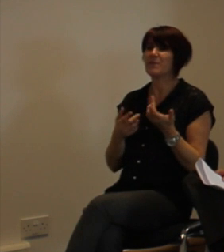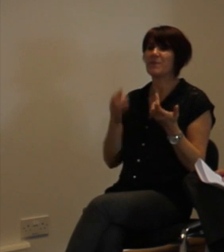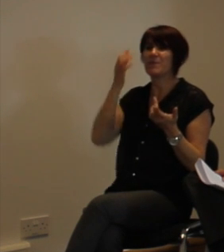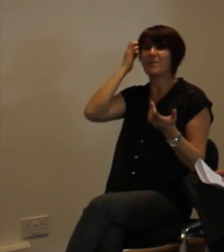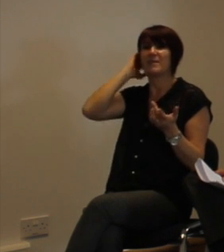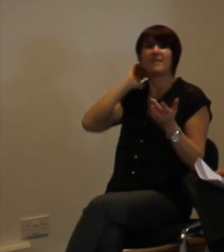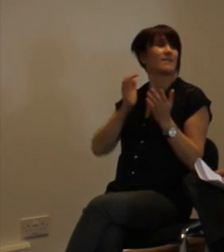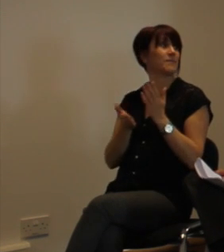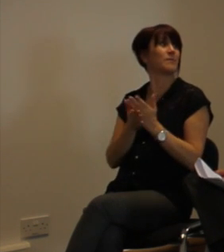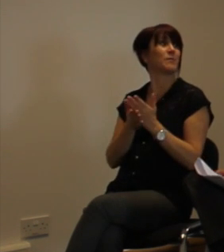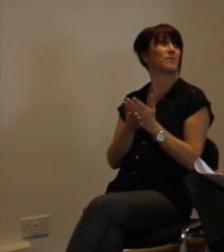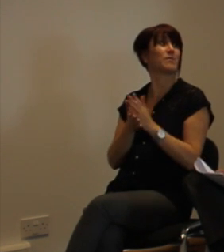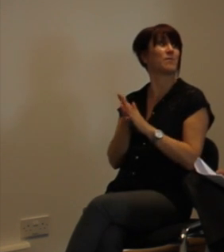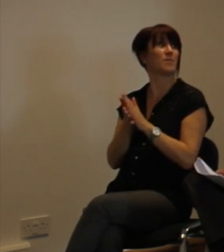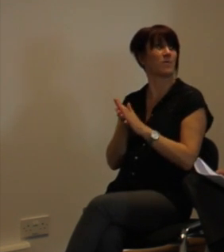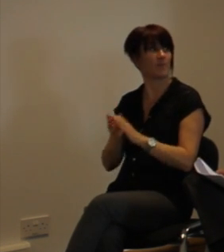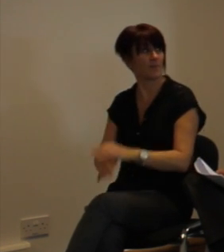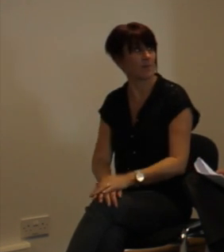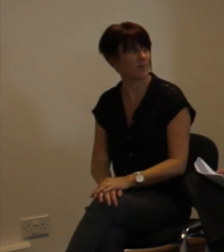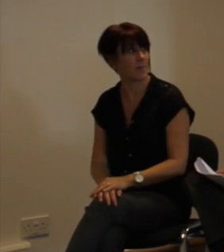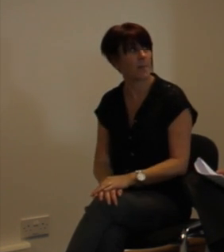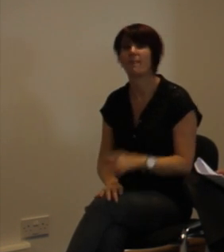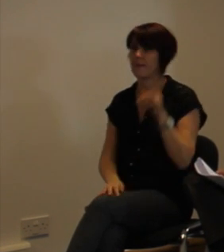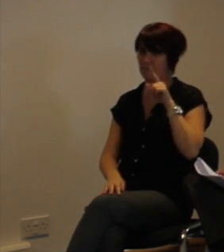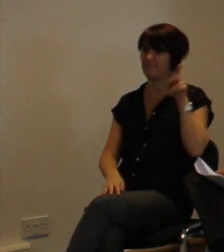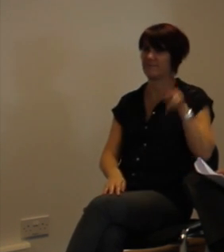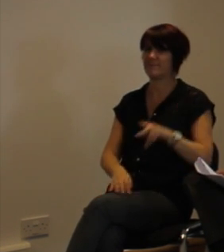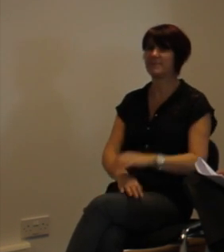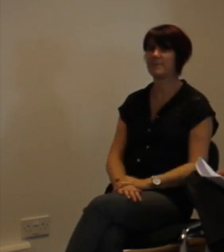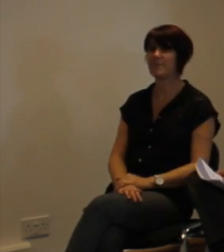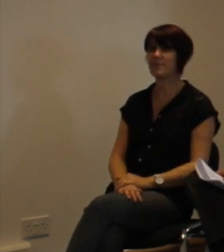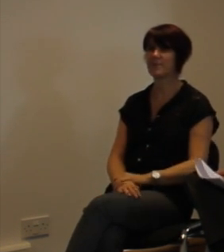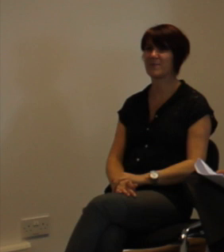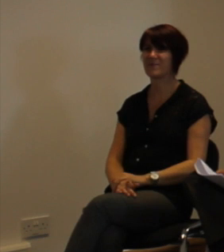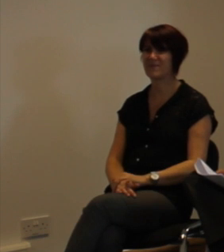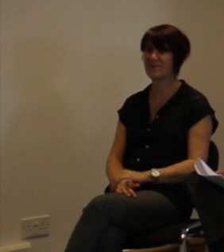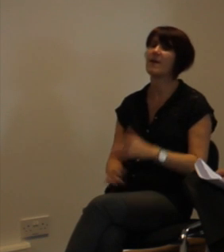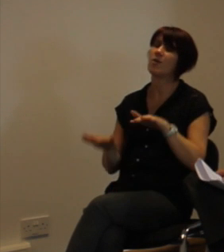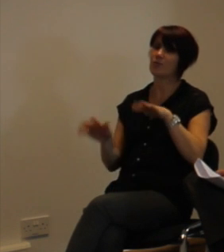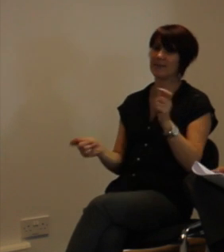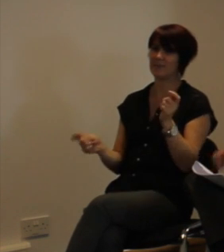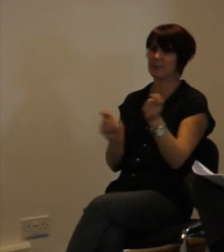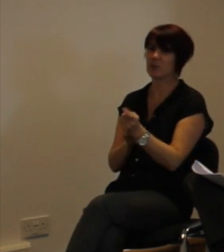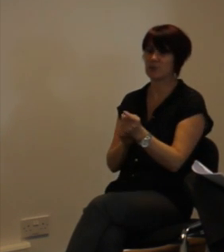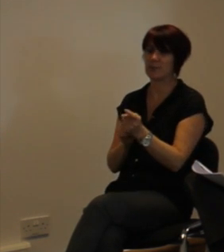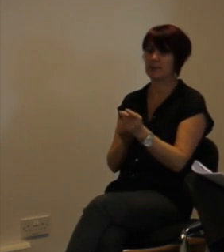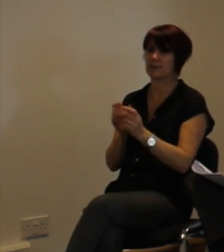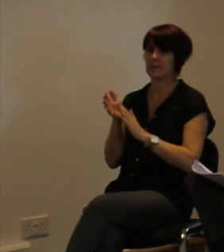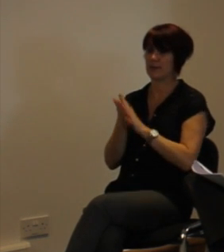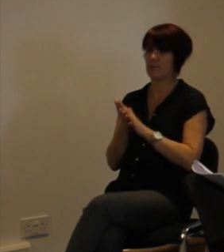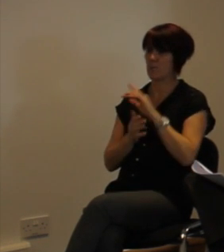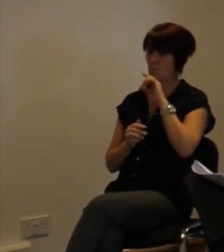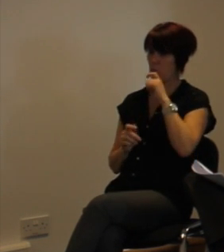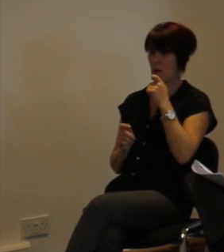learner at a substantial disadvantage in the assessment situation. So a reasonable adjustment is something we're going